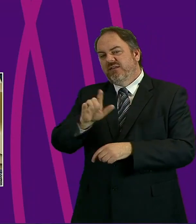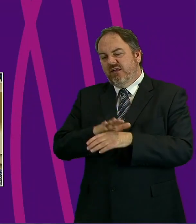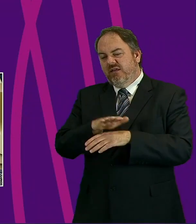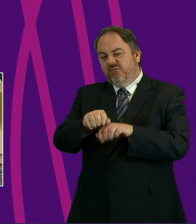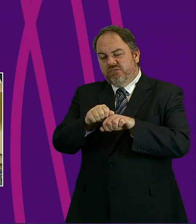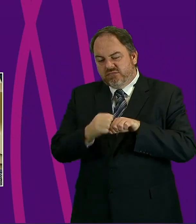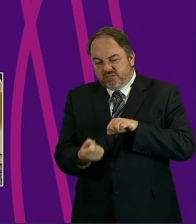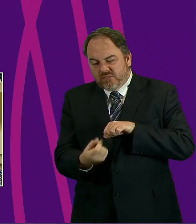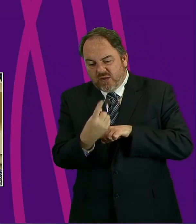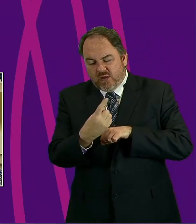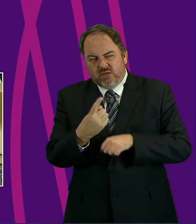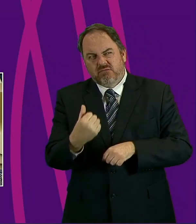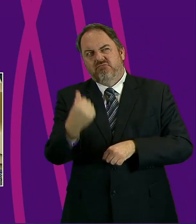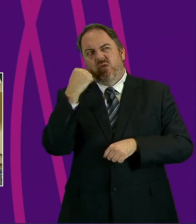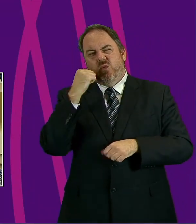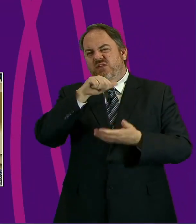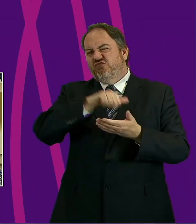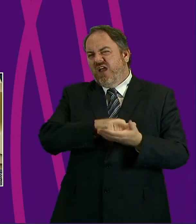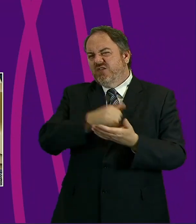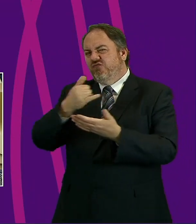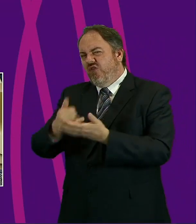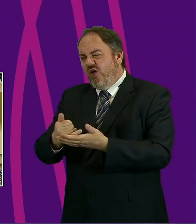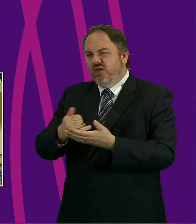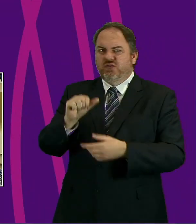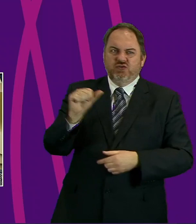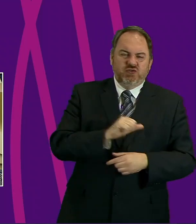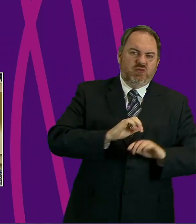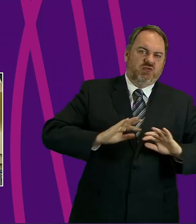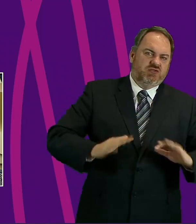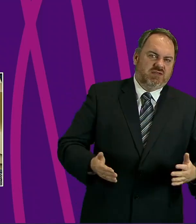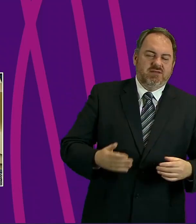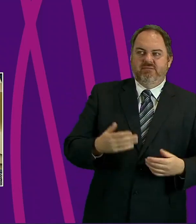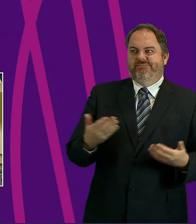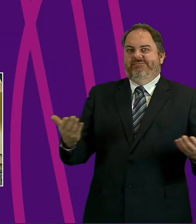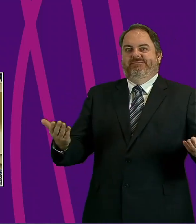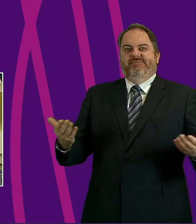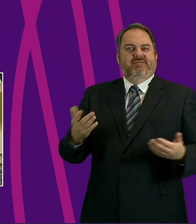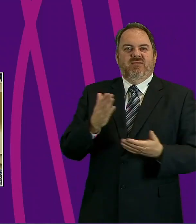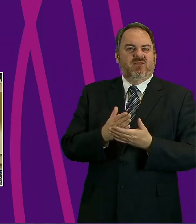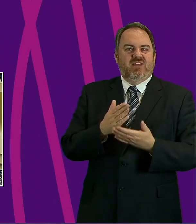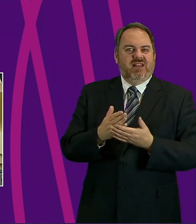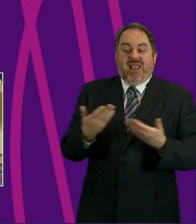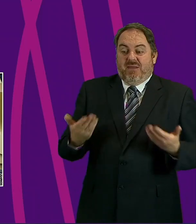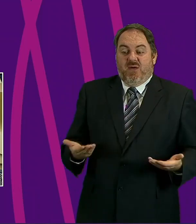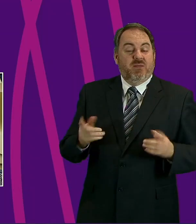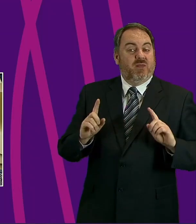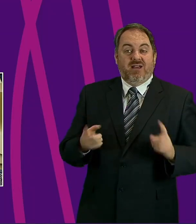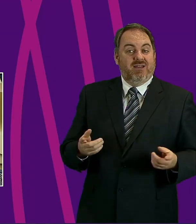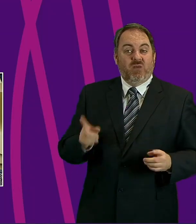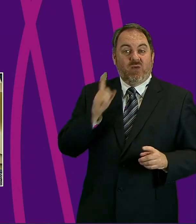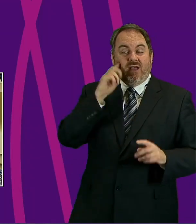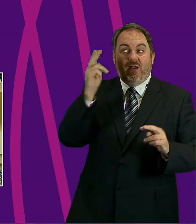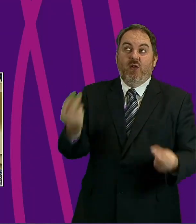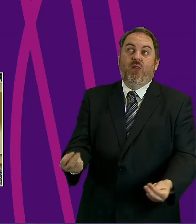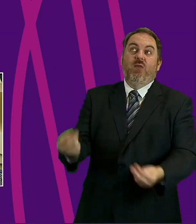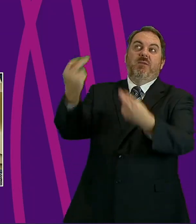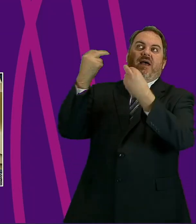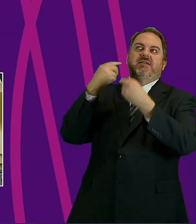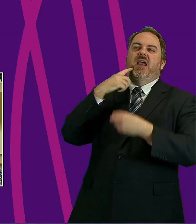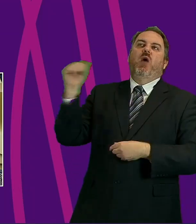whether that was the right order in which to do things or whether things should be done earlier. And but none of us have hindsight when we